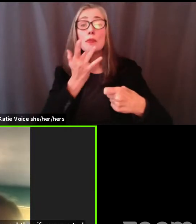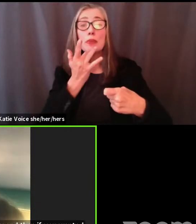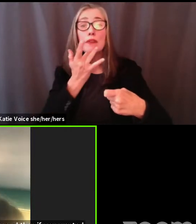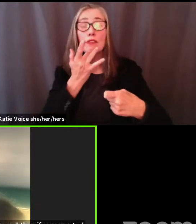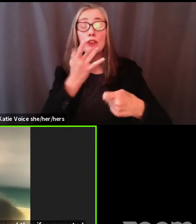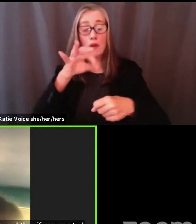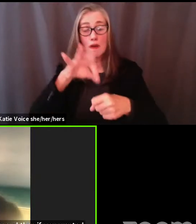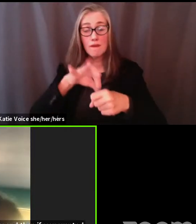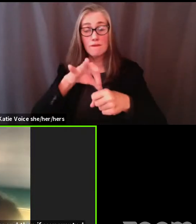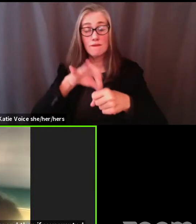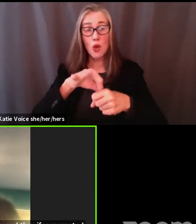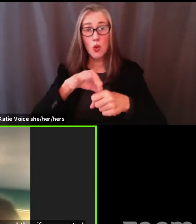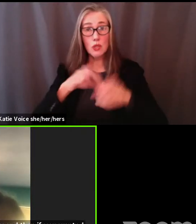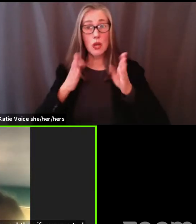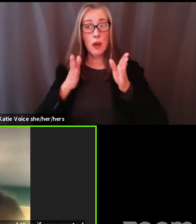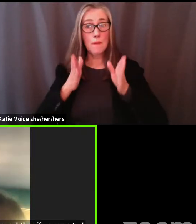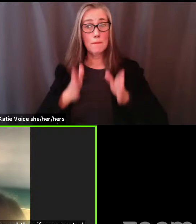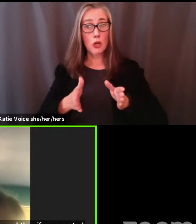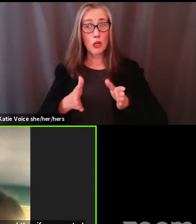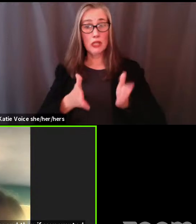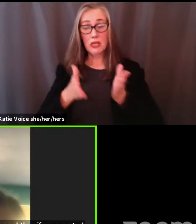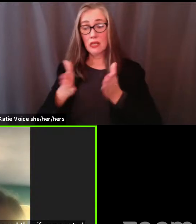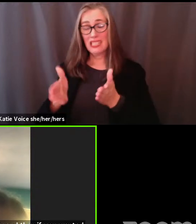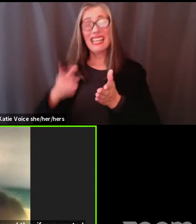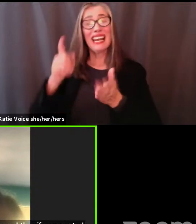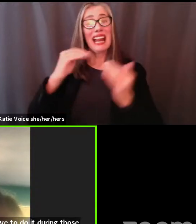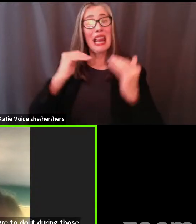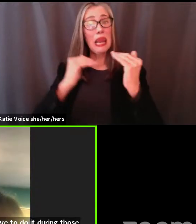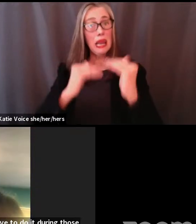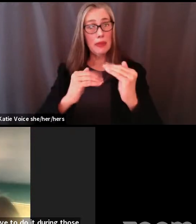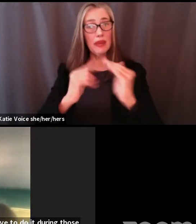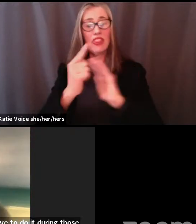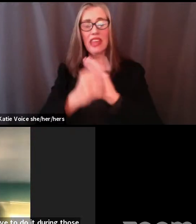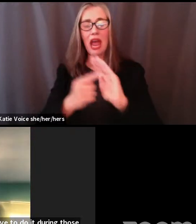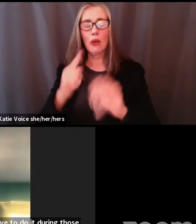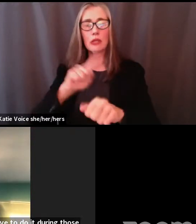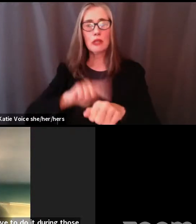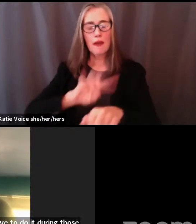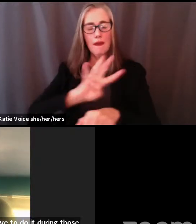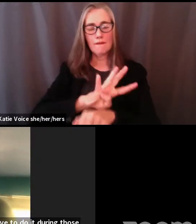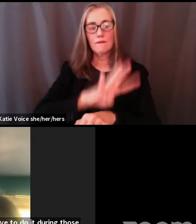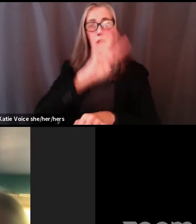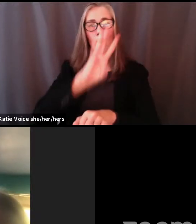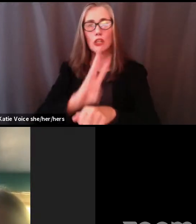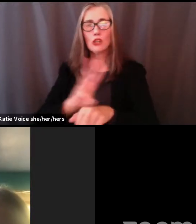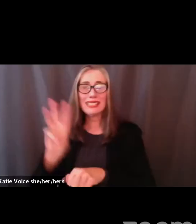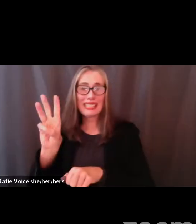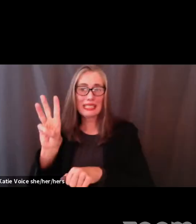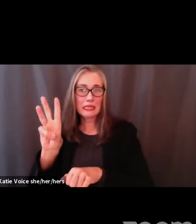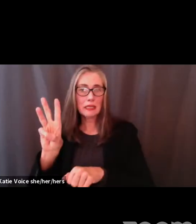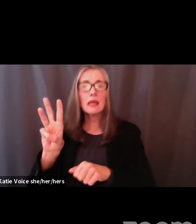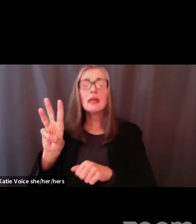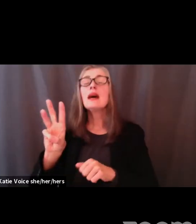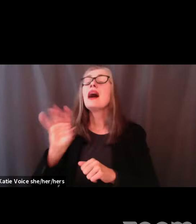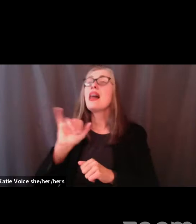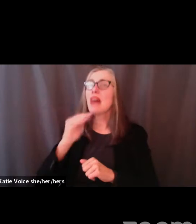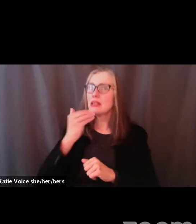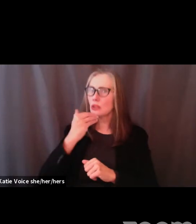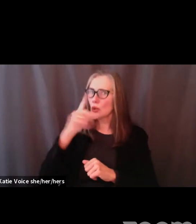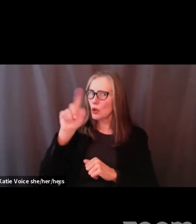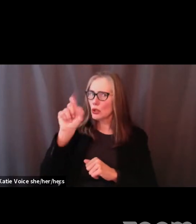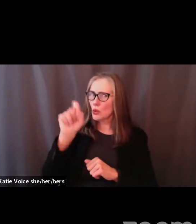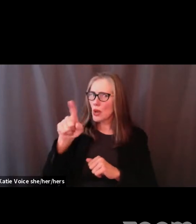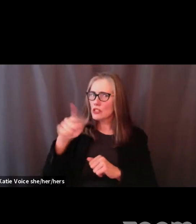it during those hours of 4 to 6. Thank Ms. you. Krug, that's an excellent question. It's one I asked myself.